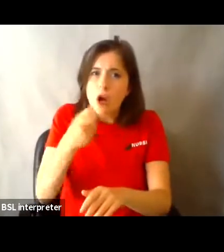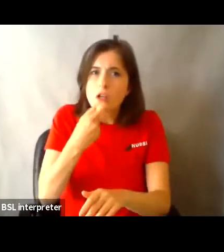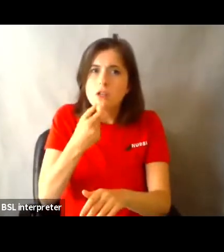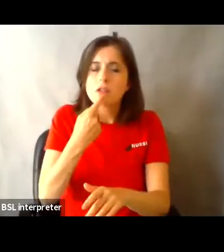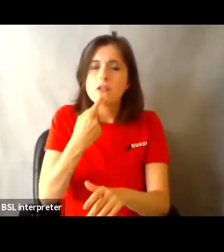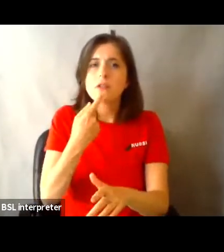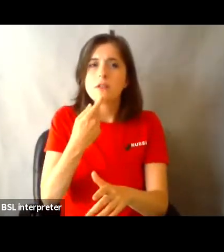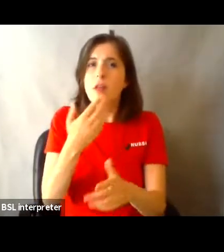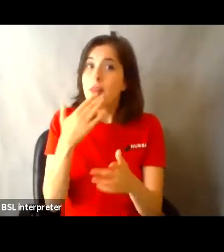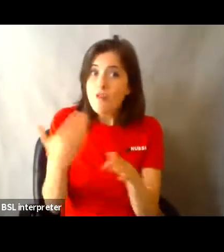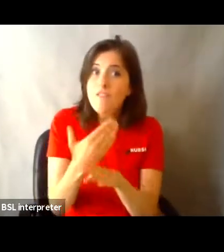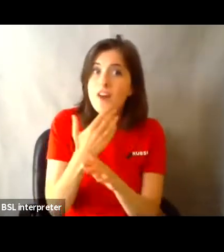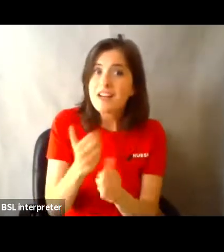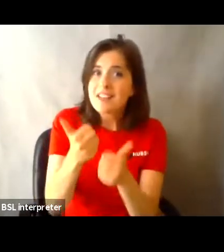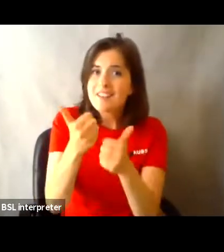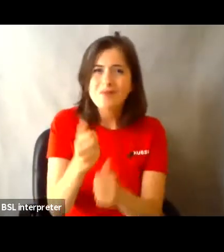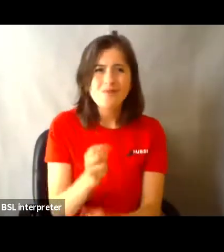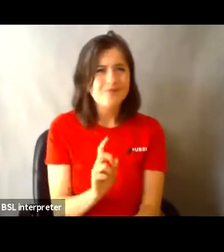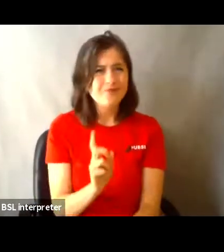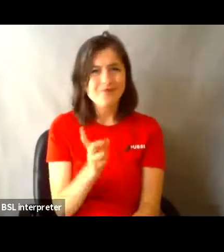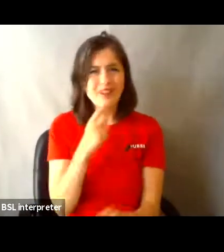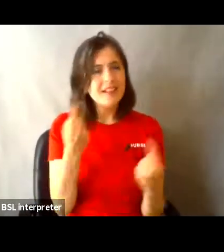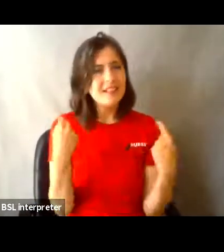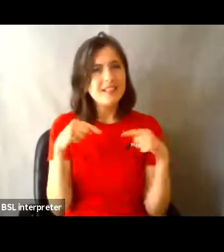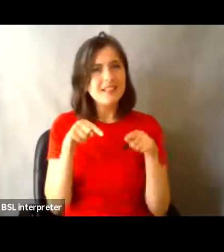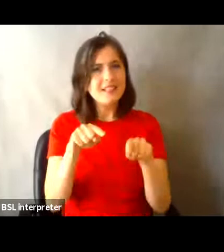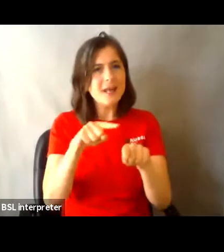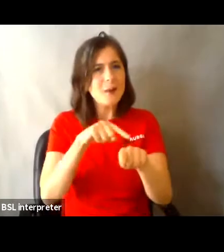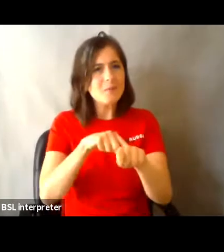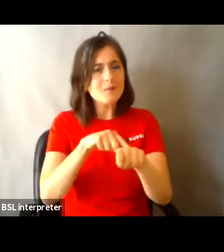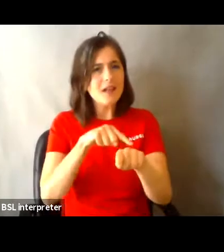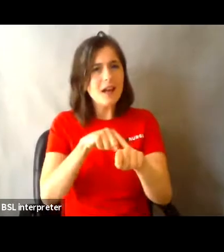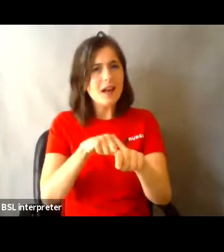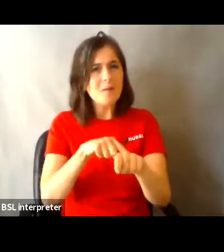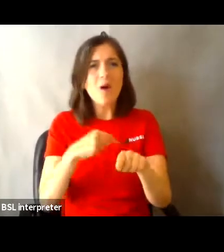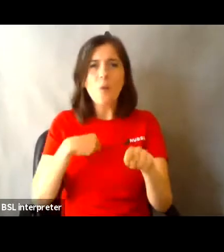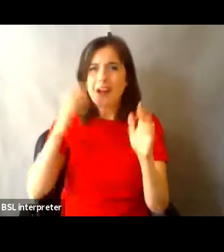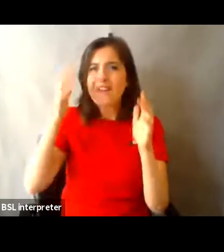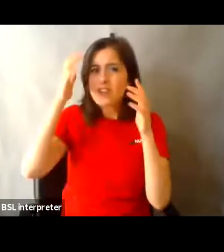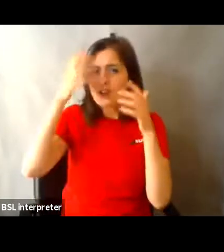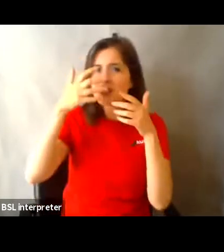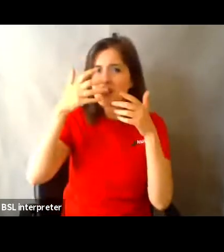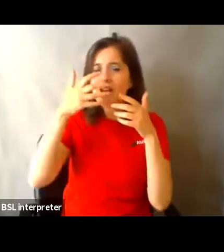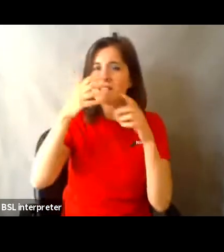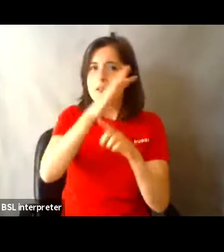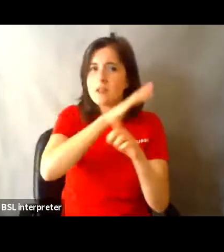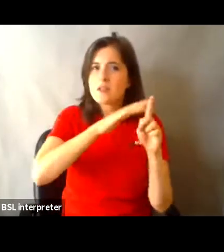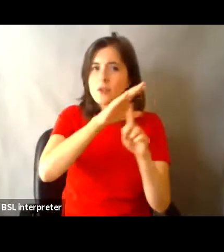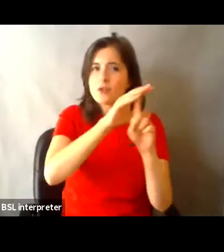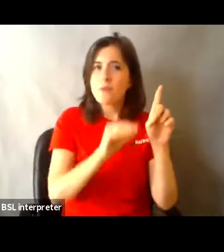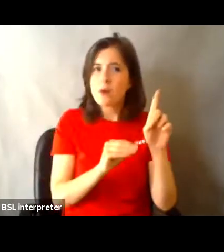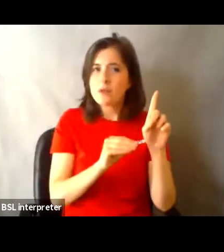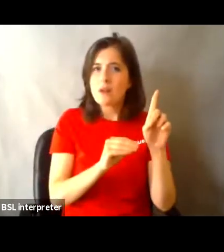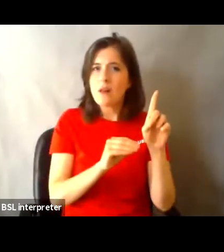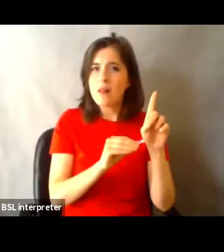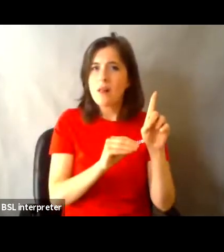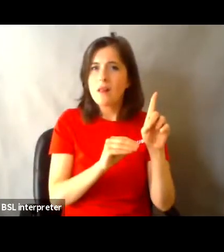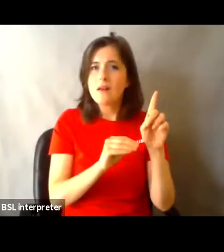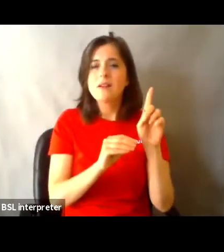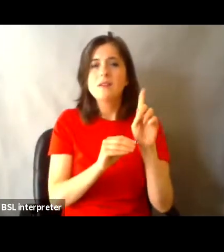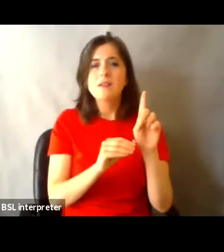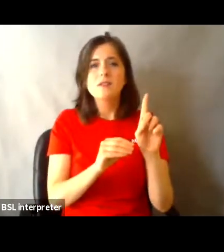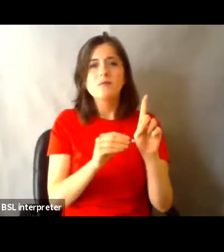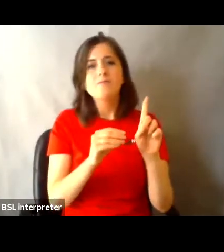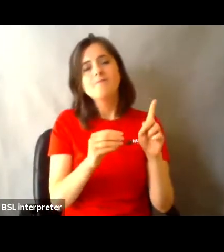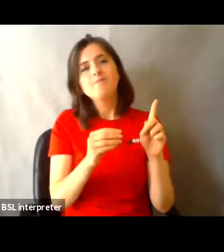At the same time, many of us have had concerns about the social model as it's been put forward or understood so